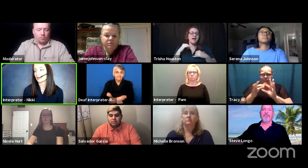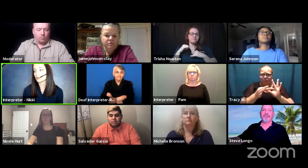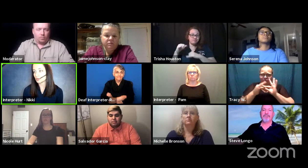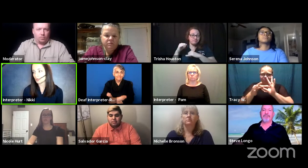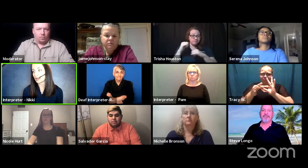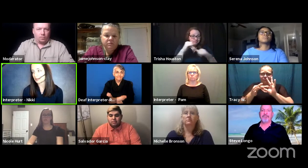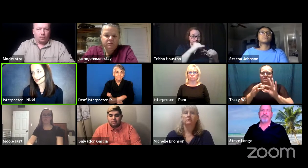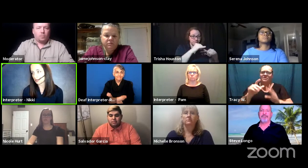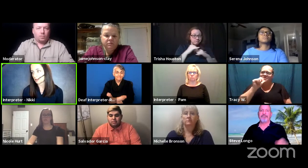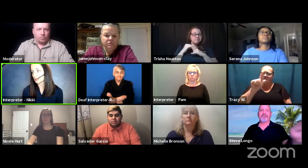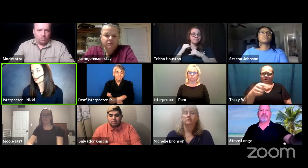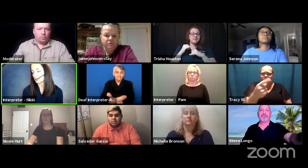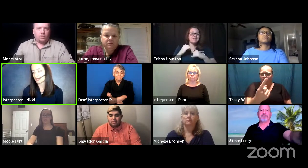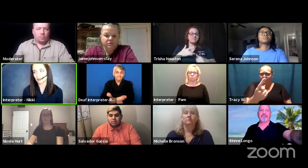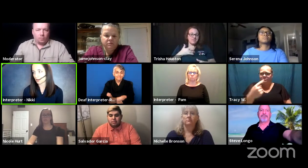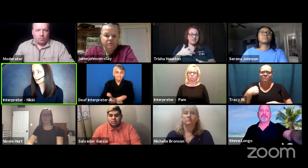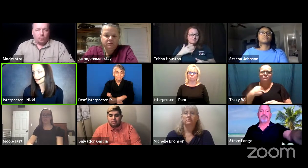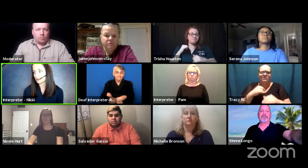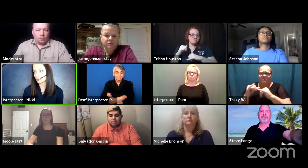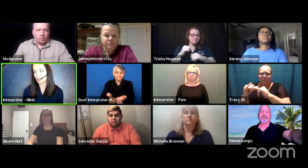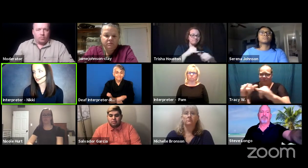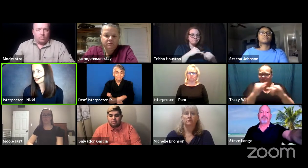to you and community members, you are not alone. We're in this